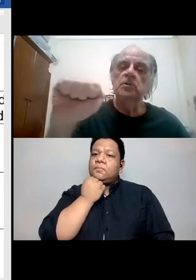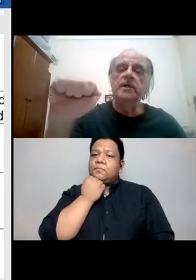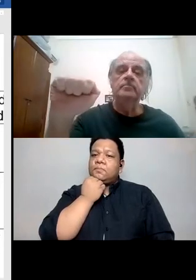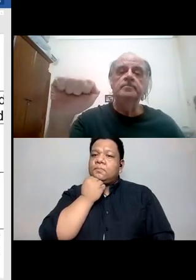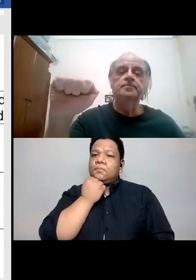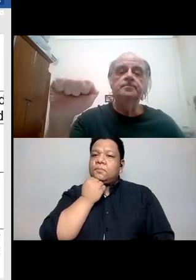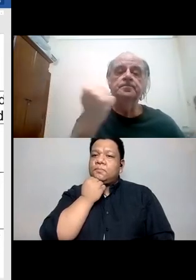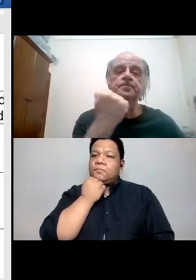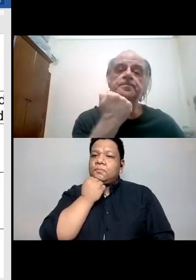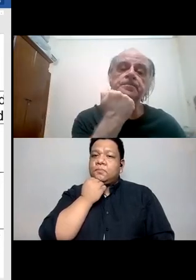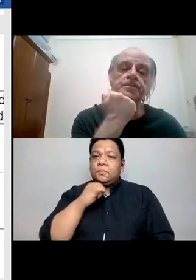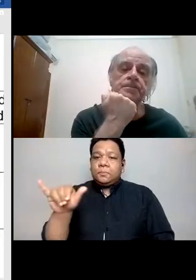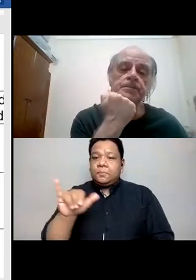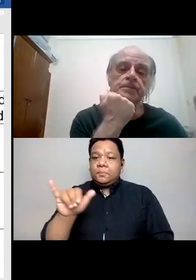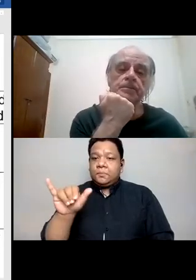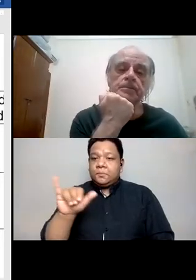Same?